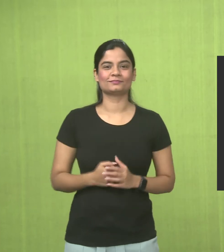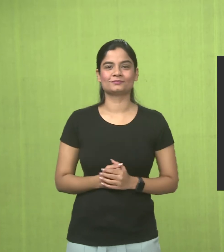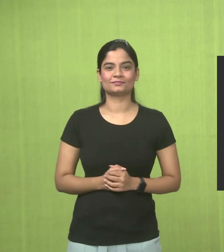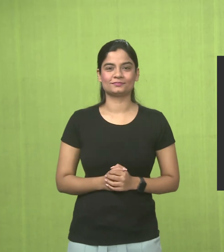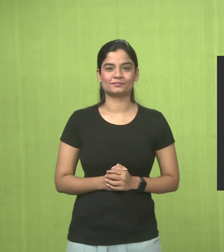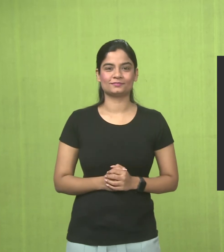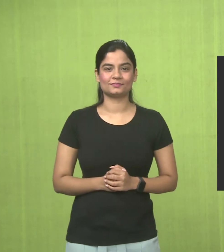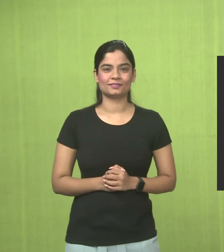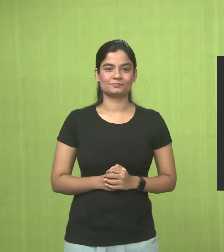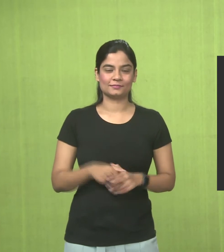how.